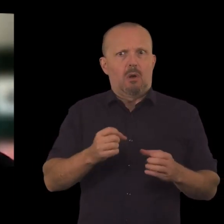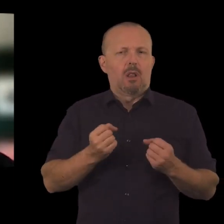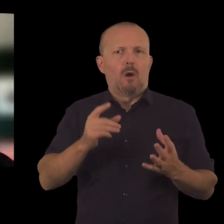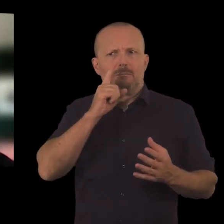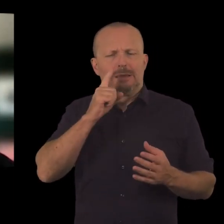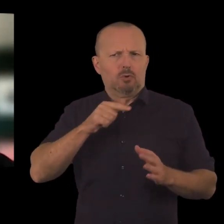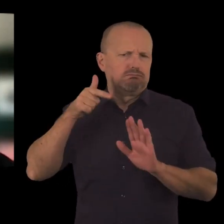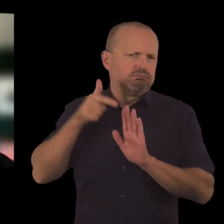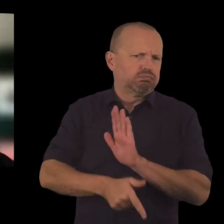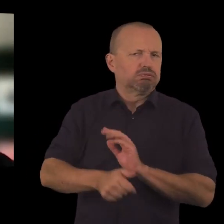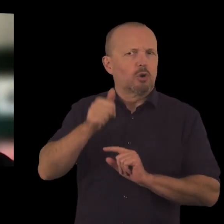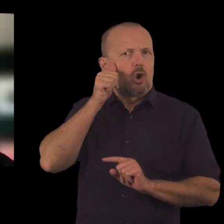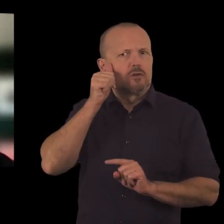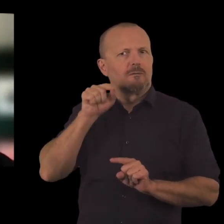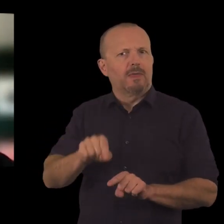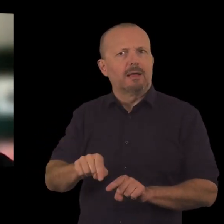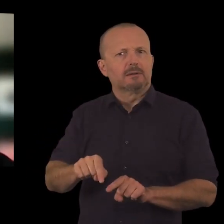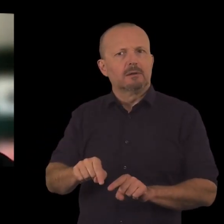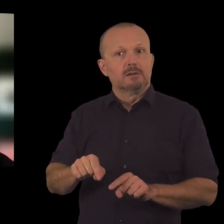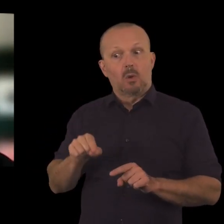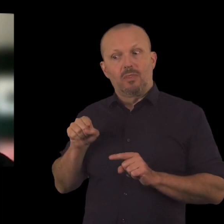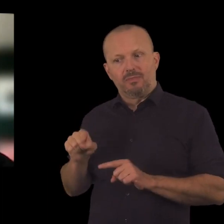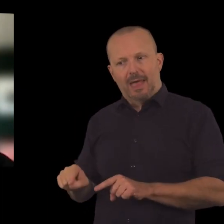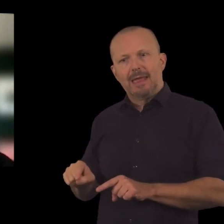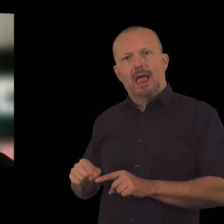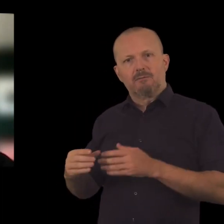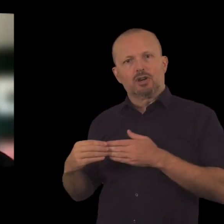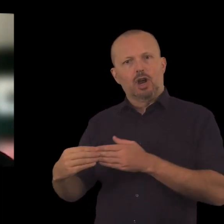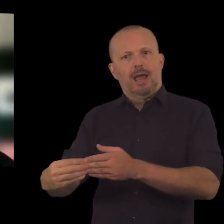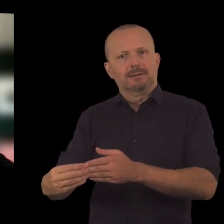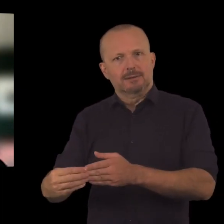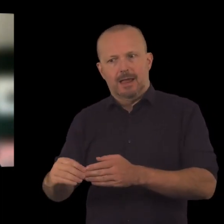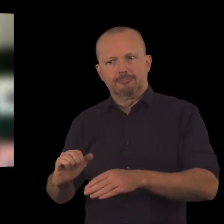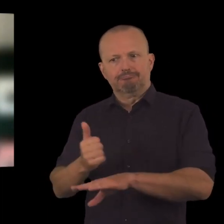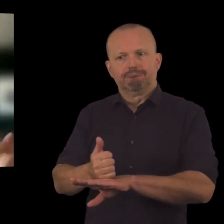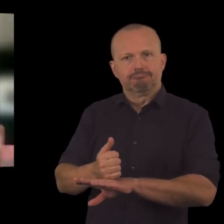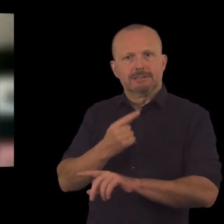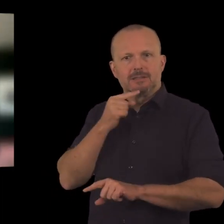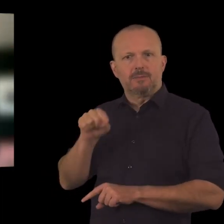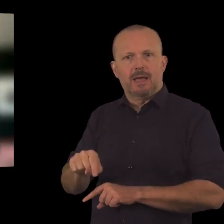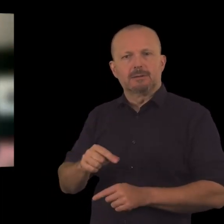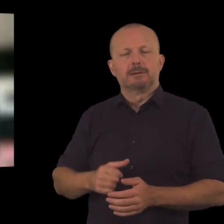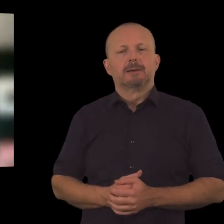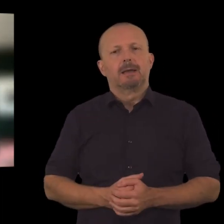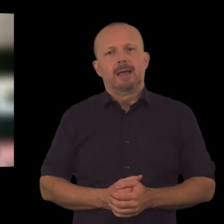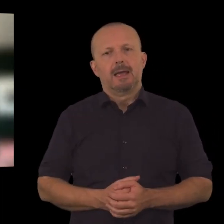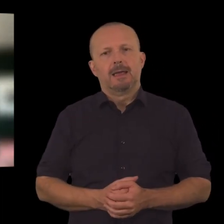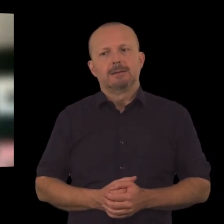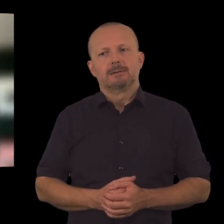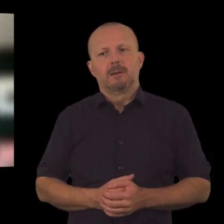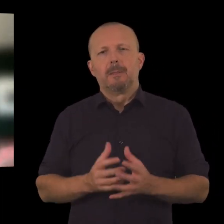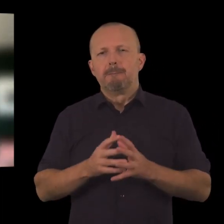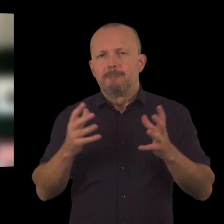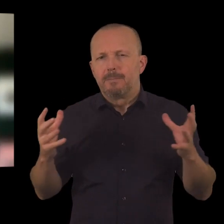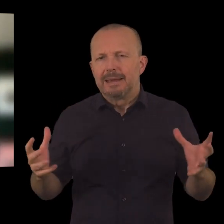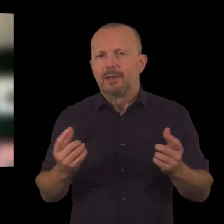we also try and work with, well, we don't try, we do, we work with what is that tikanga